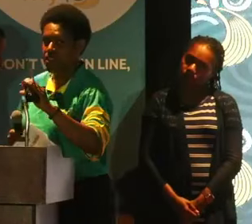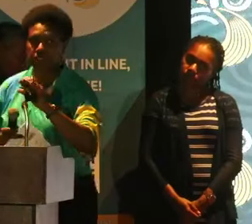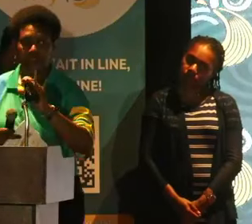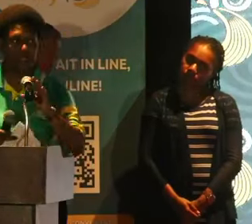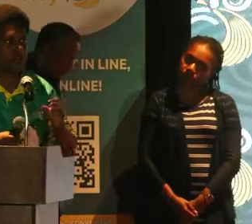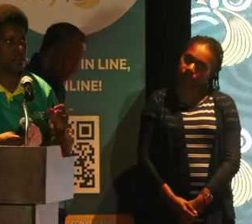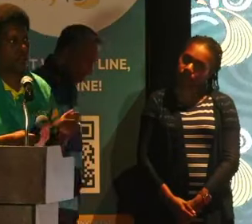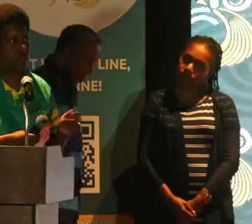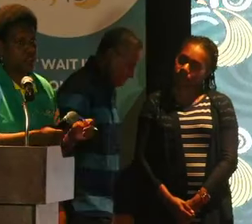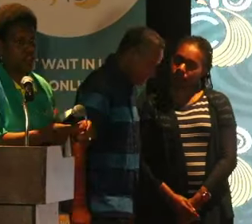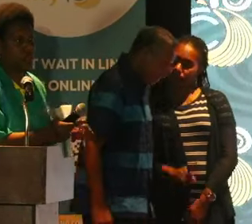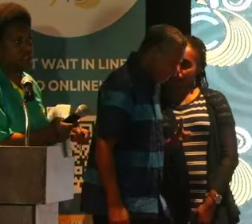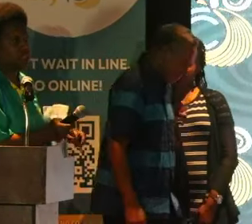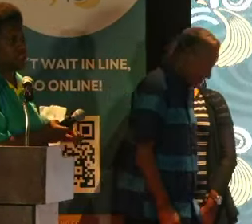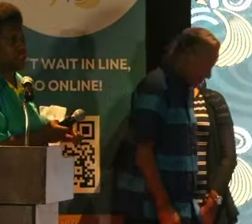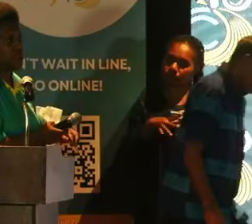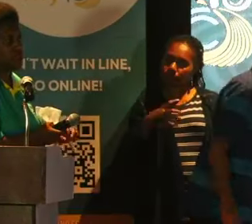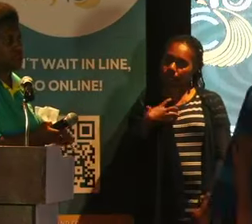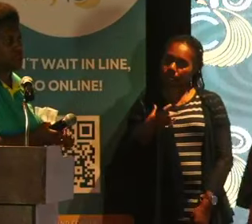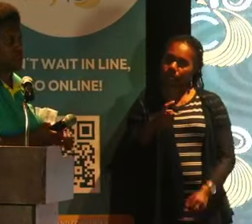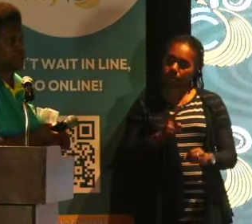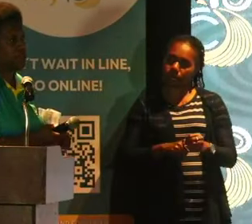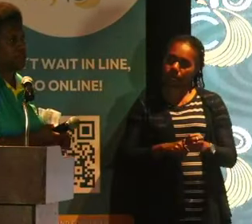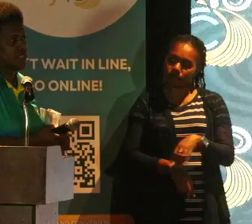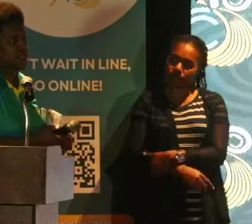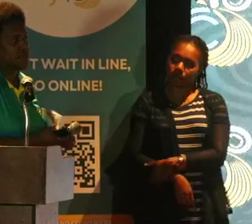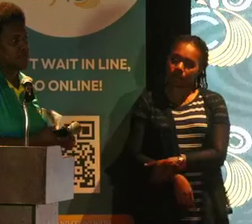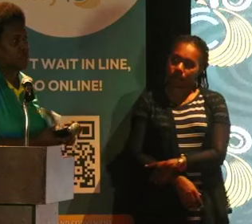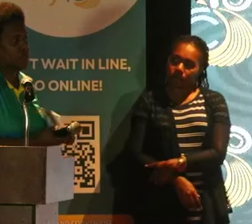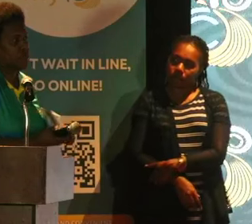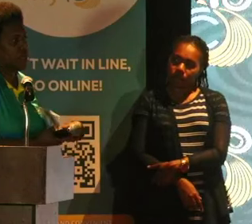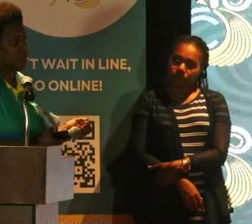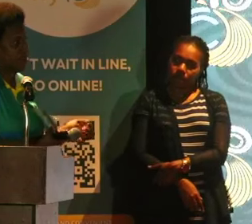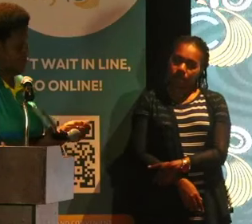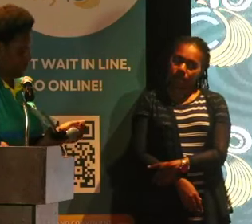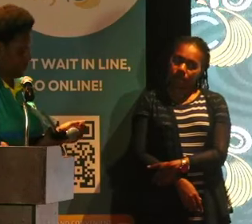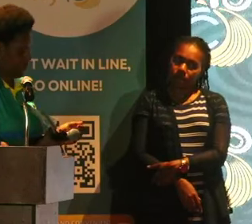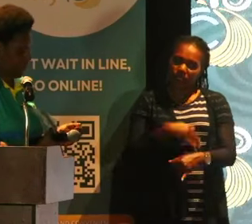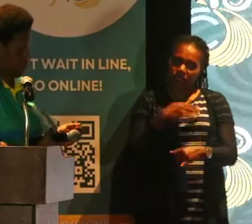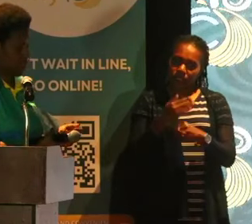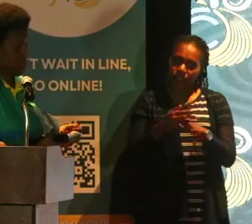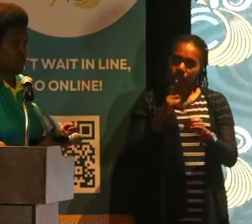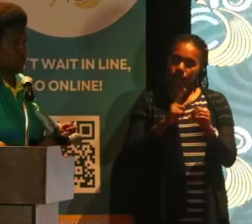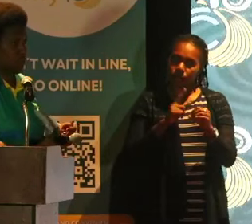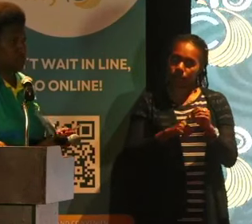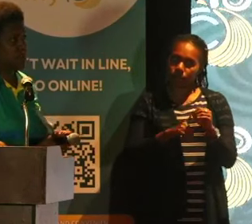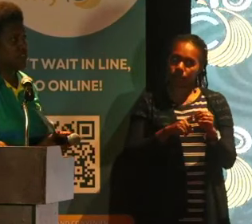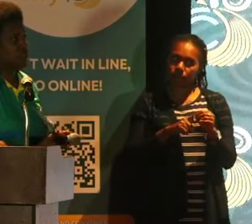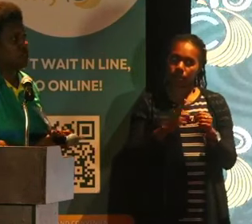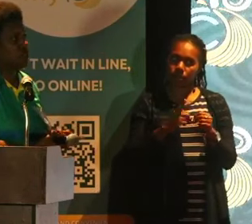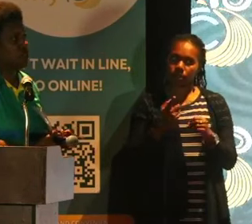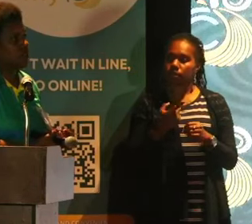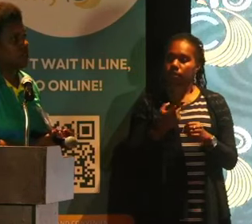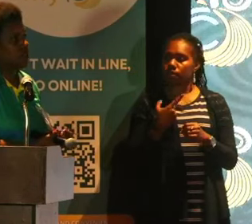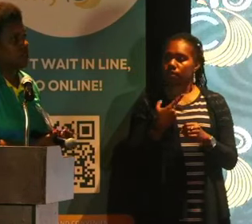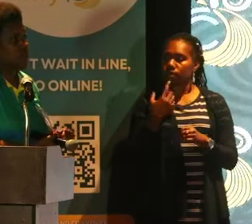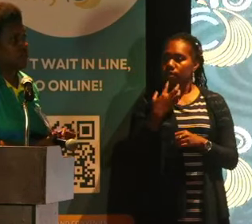Thank you, Director. I think that was the last question that Bayumi Kisim. Okay, just as a courtesy